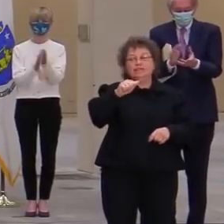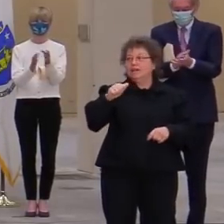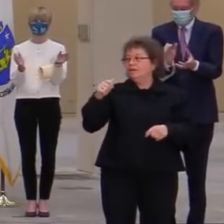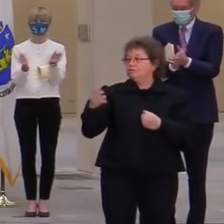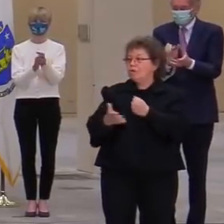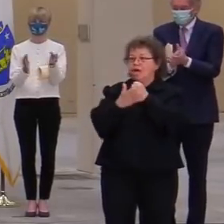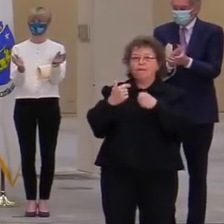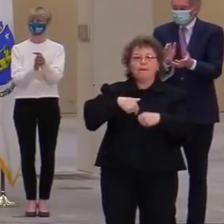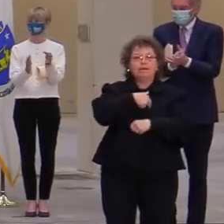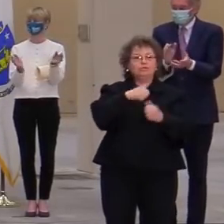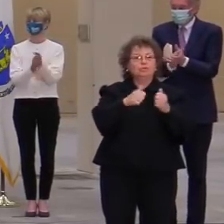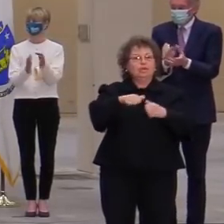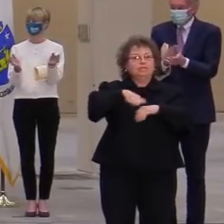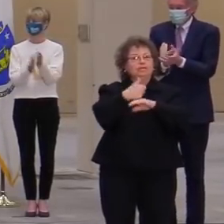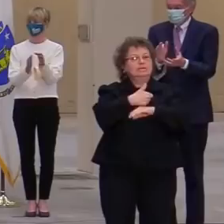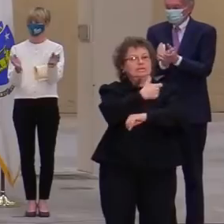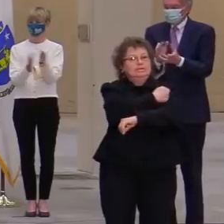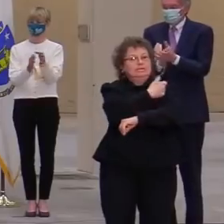work.